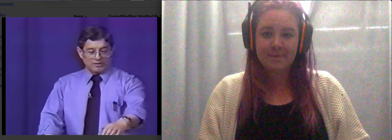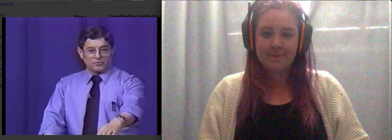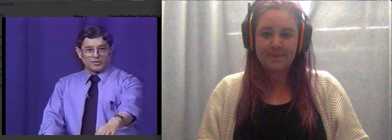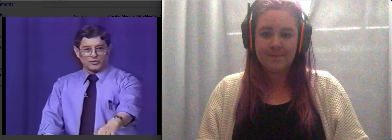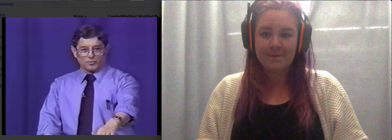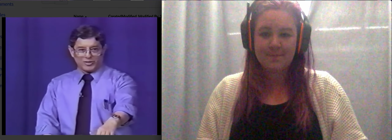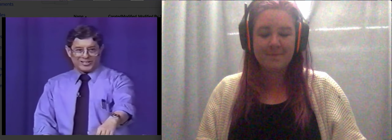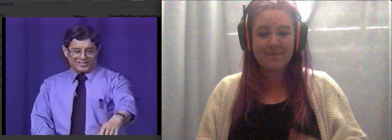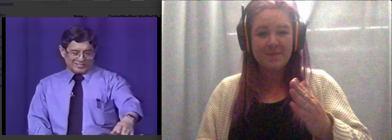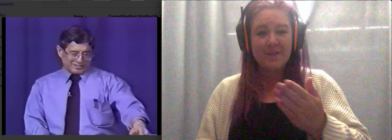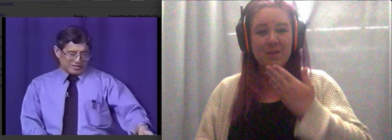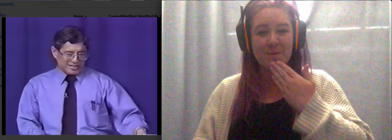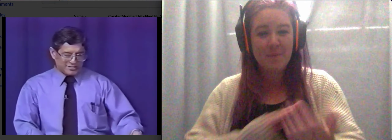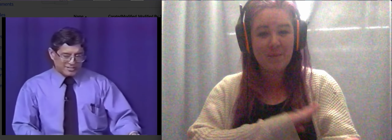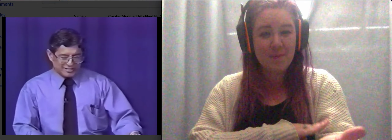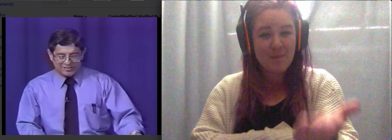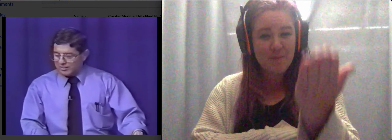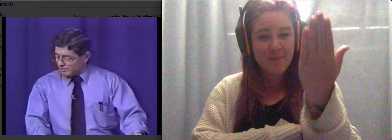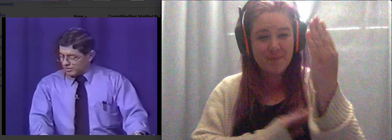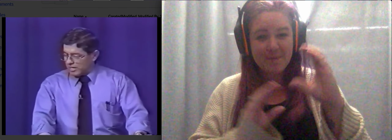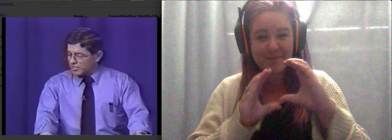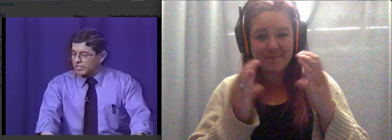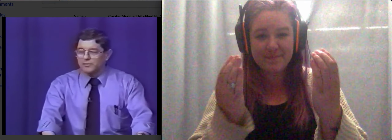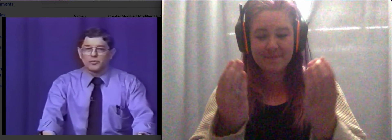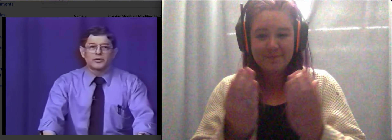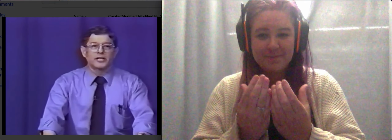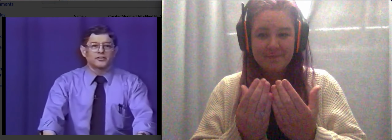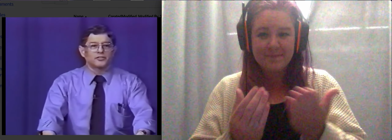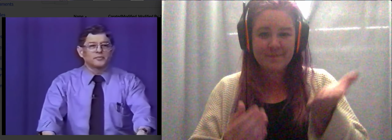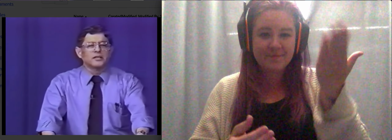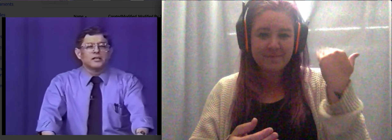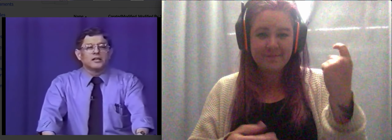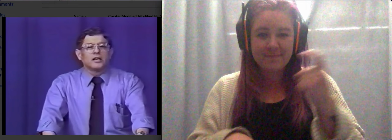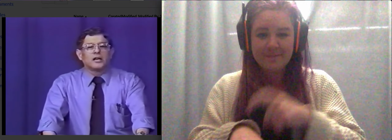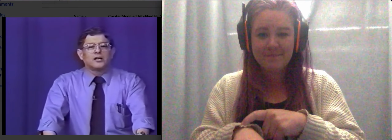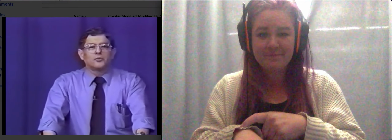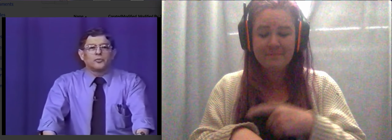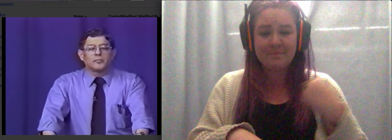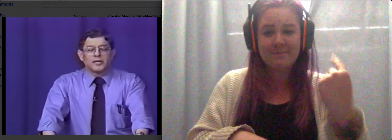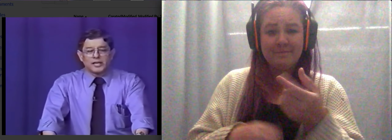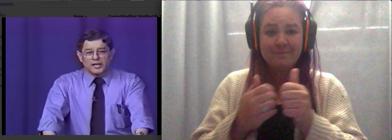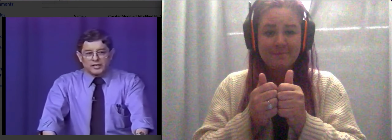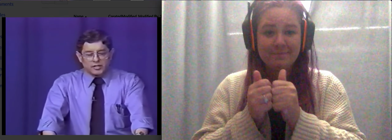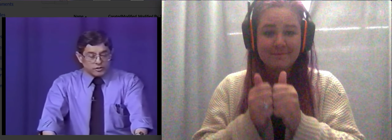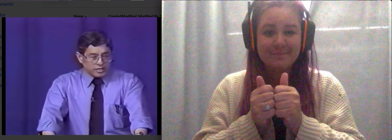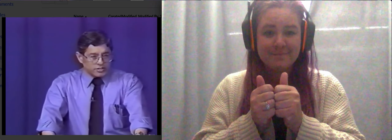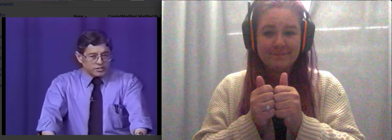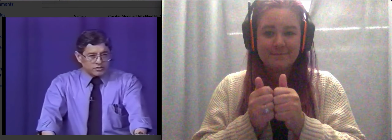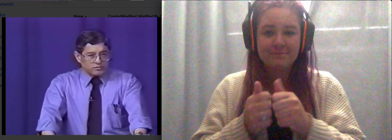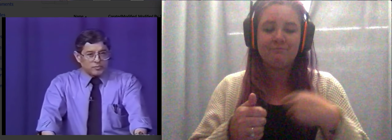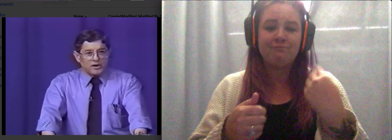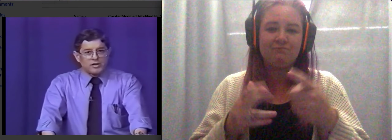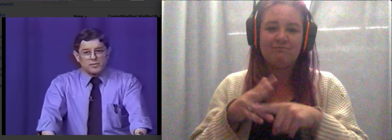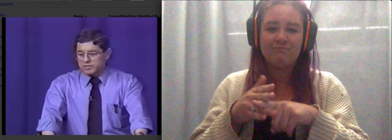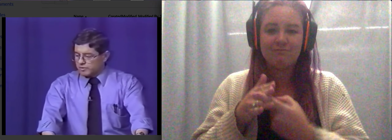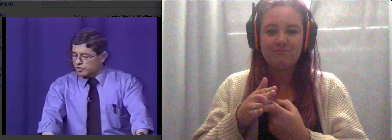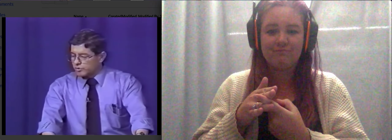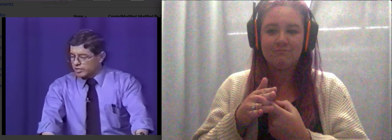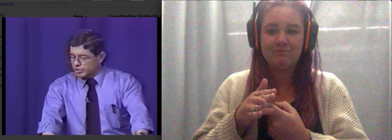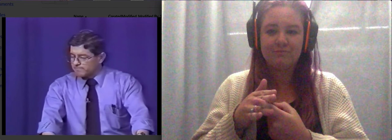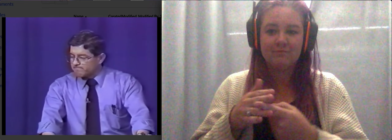Well, good morning, class. The last time that we were together, we began an introduction into paradigms of